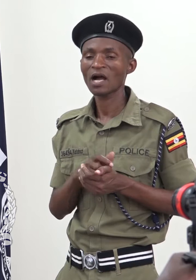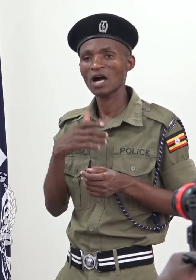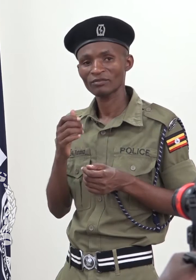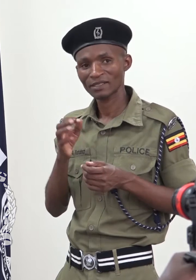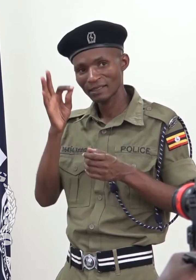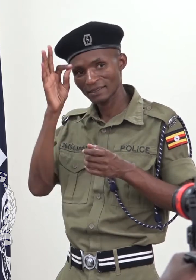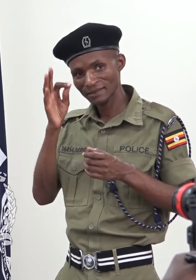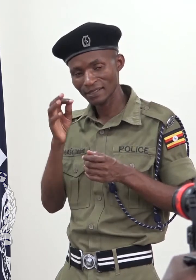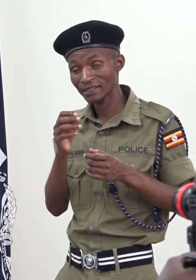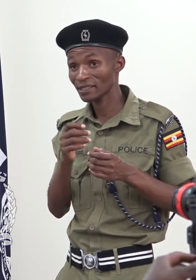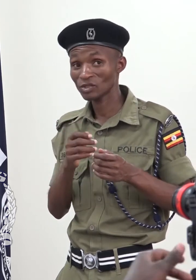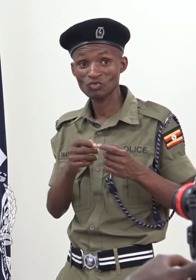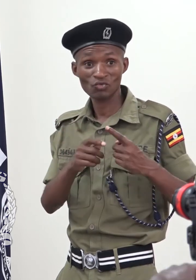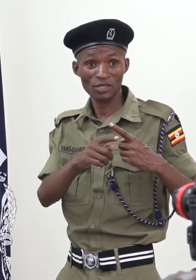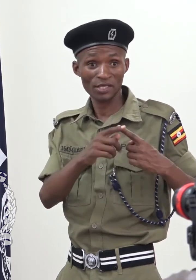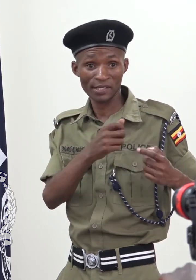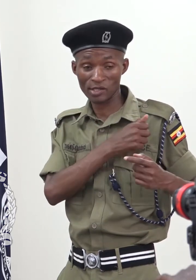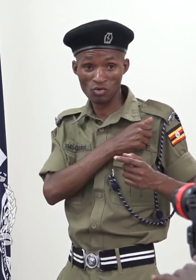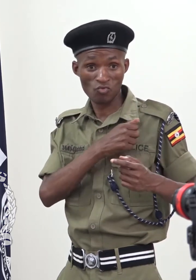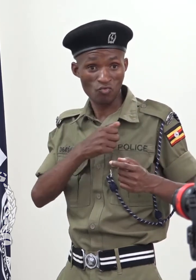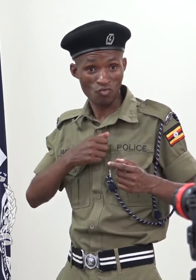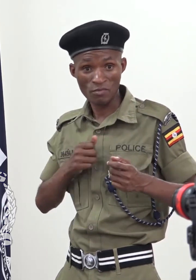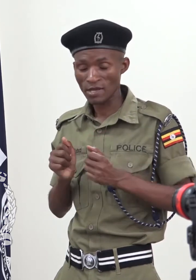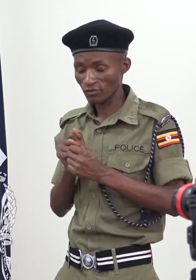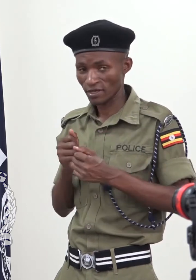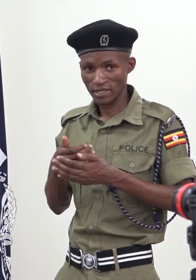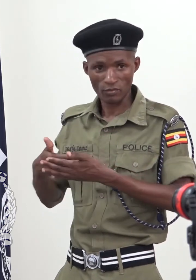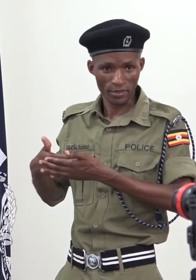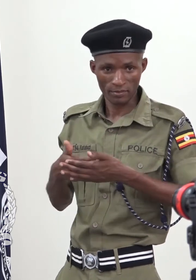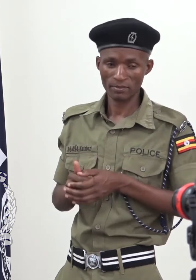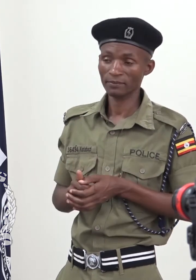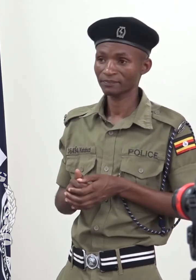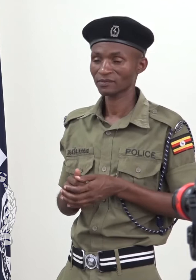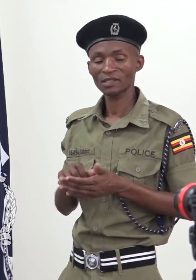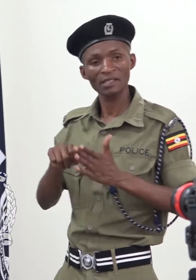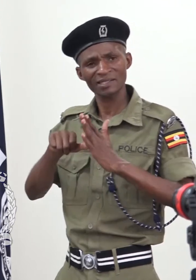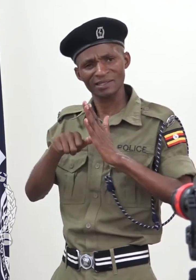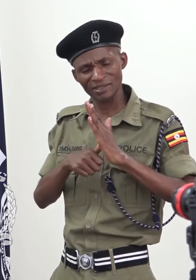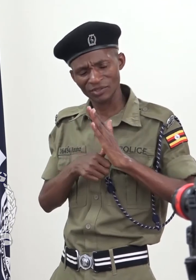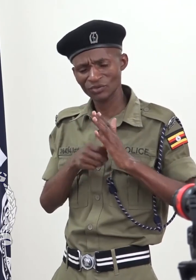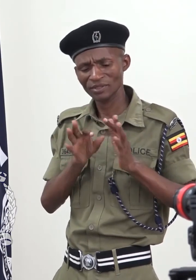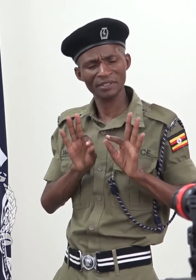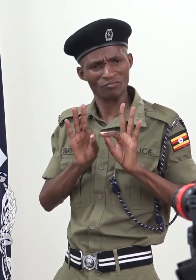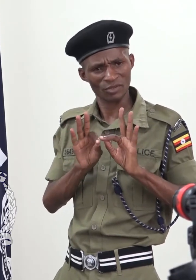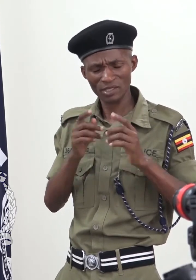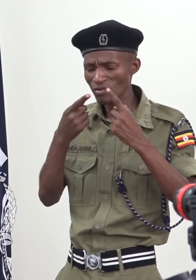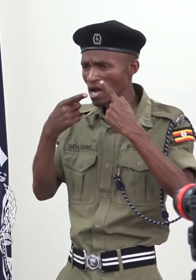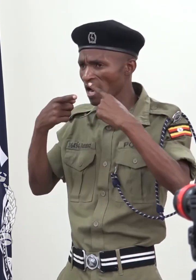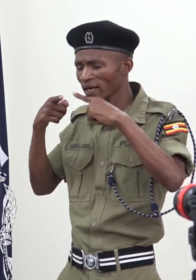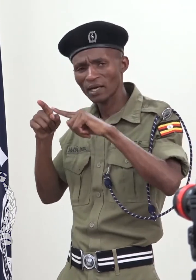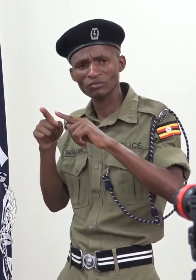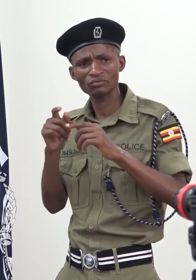baby. These are very grave incidents that we always want to bring out and show the public what is